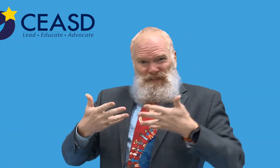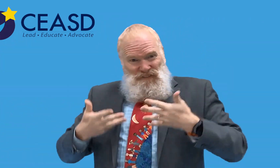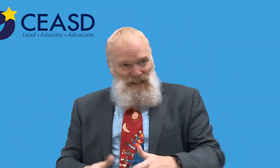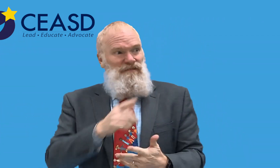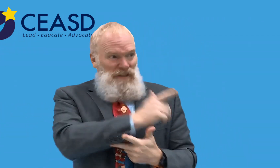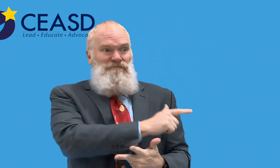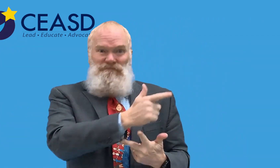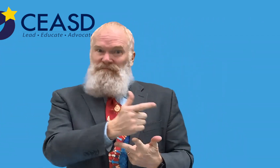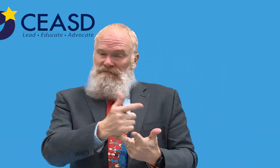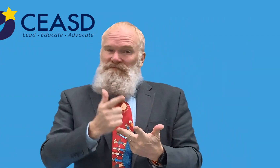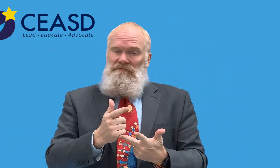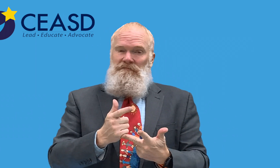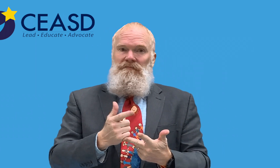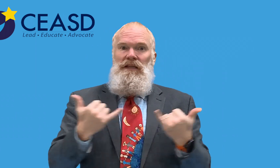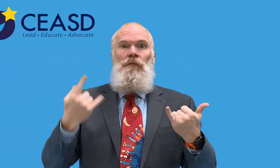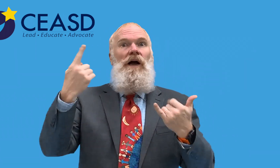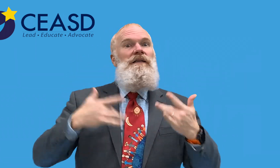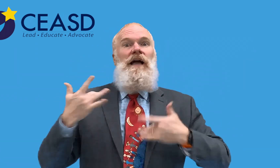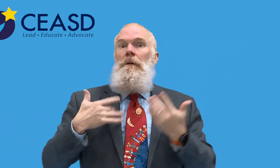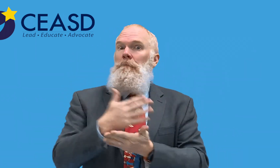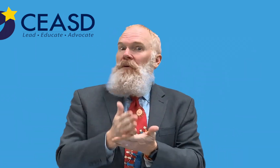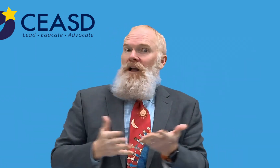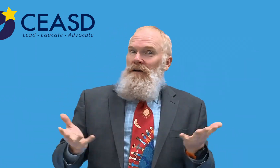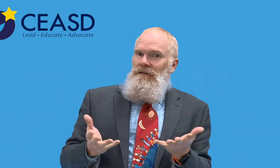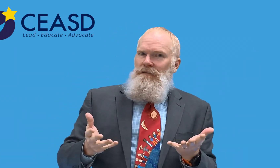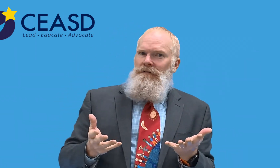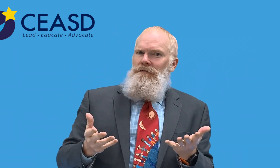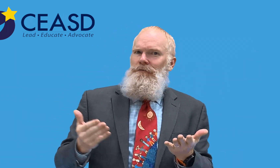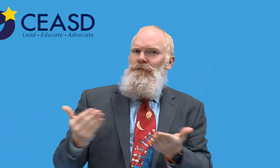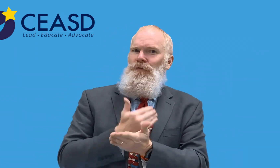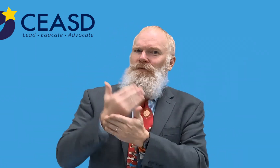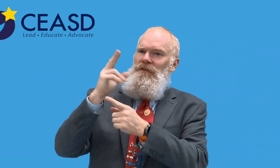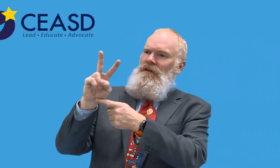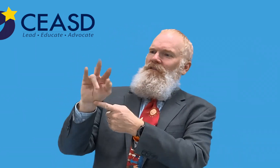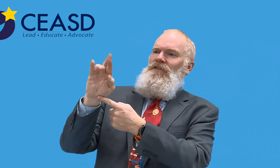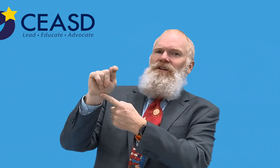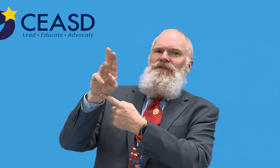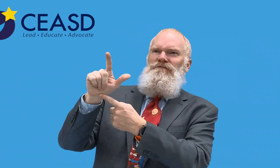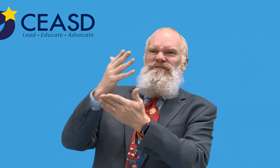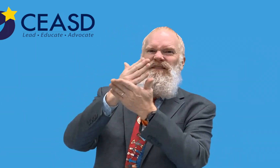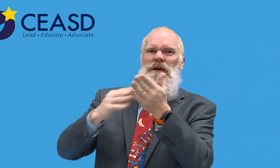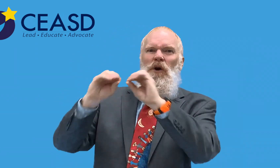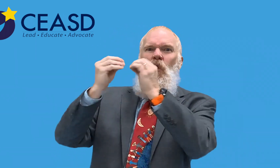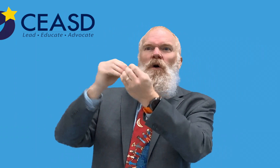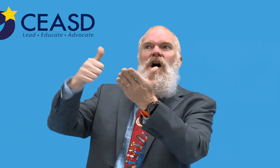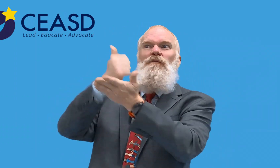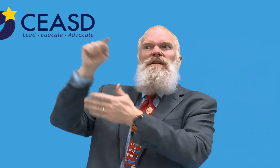accreditation committees on their roles and responsibilities. CEASD created guidance for how we as an organization are